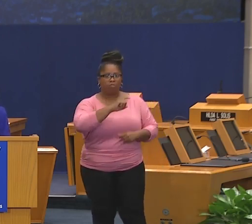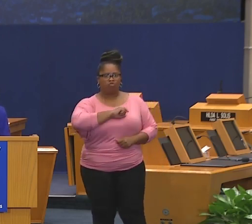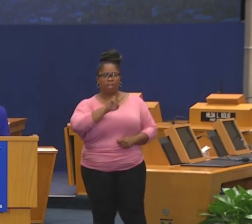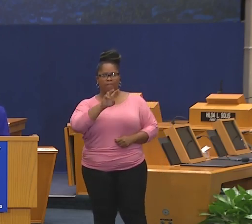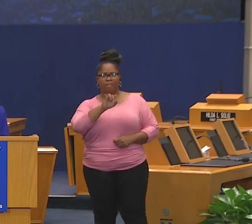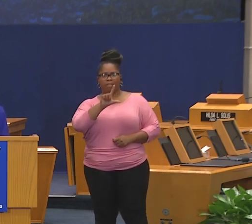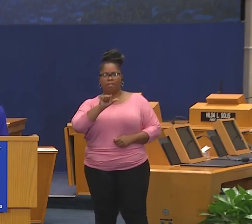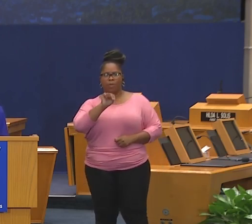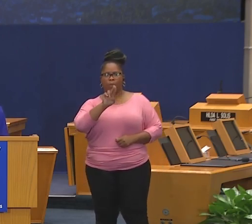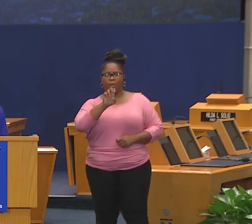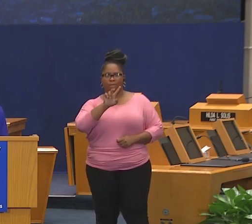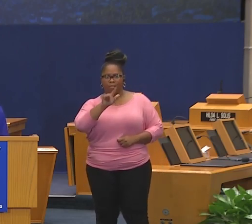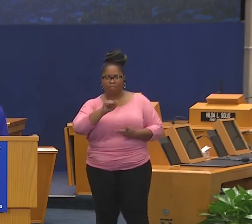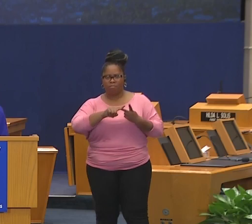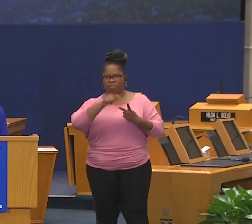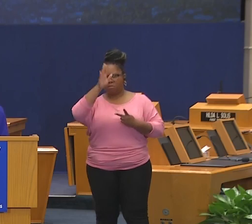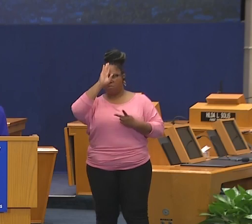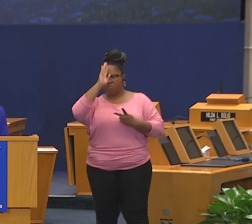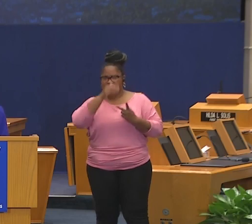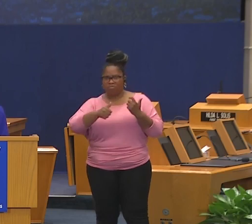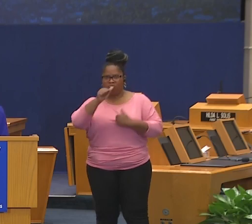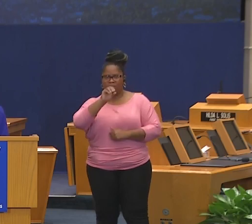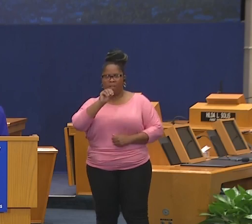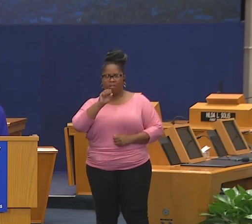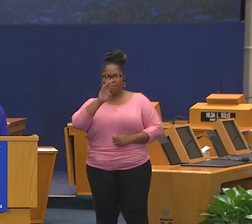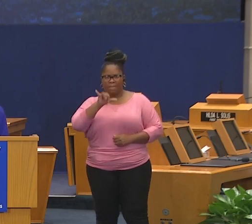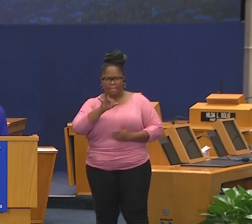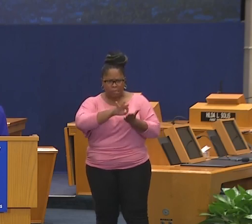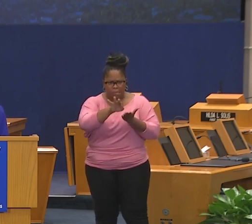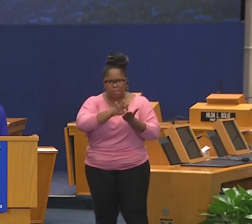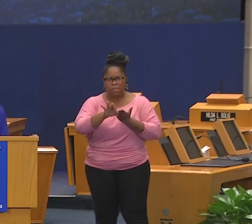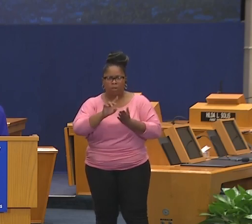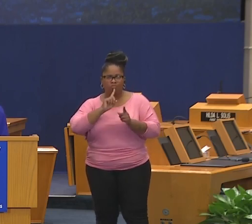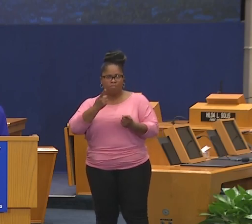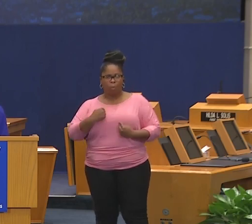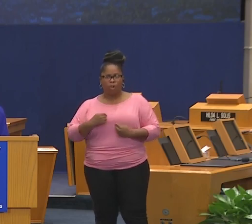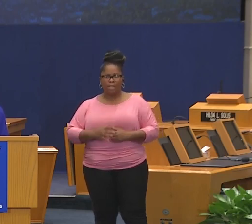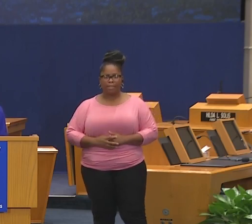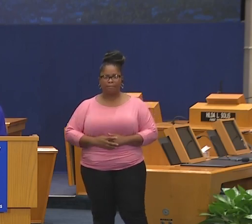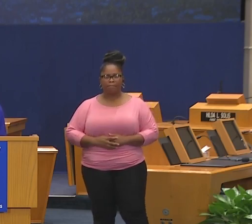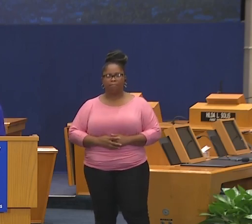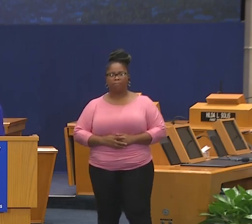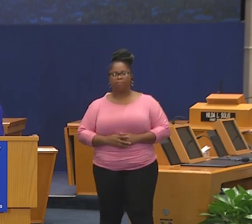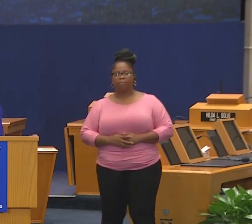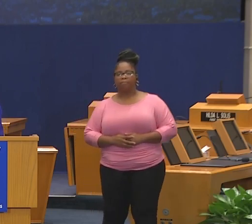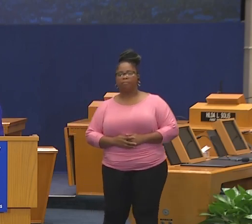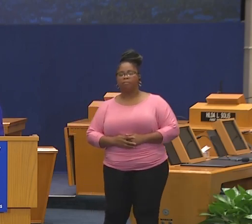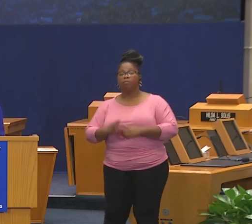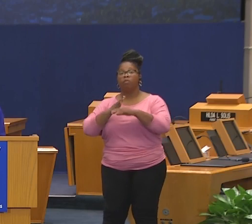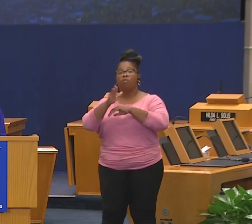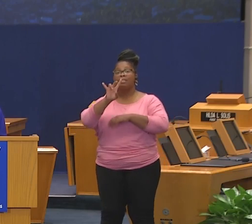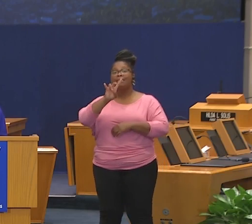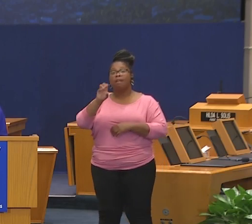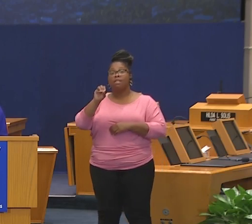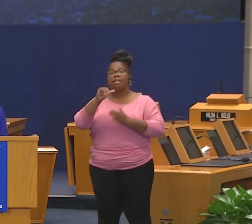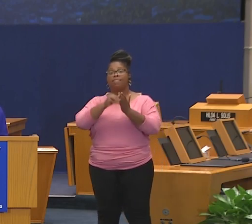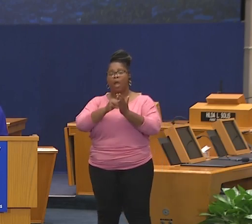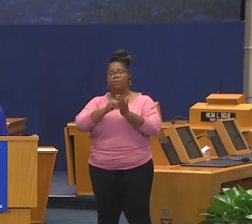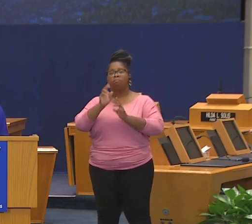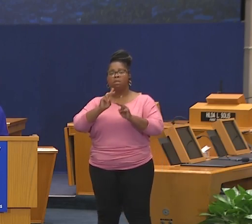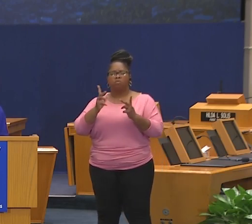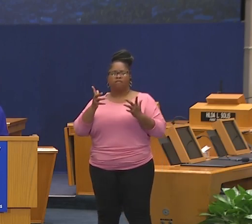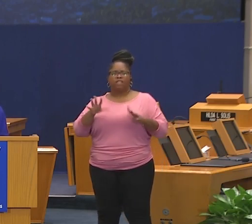and Chief Osby for tracking and reporting this data. Over 70,000 people have been tested and had